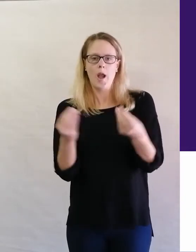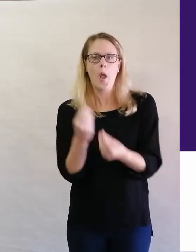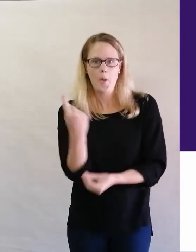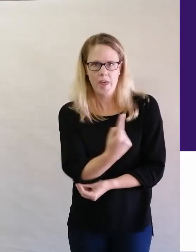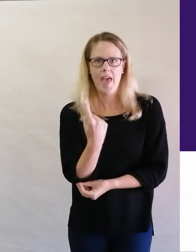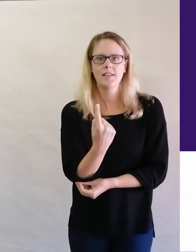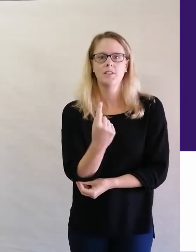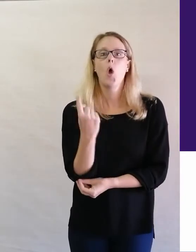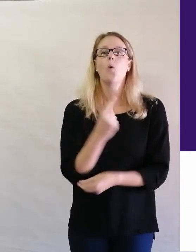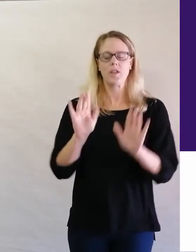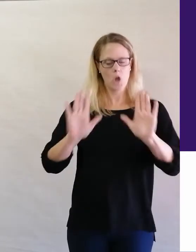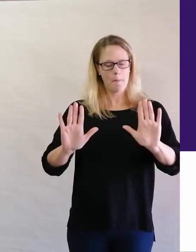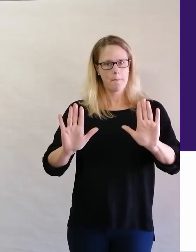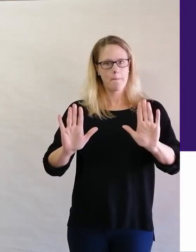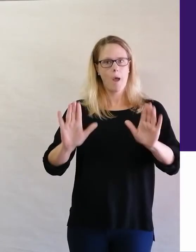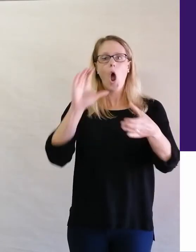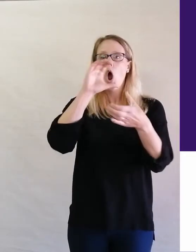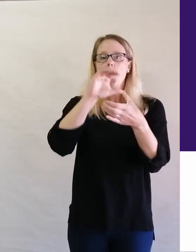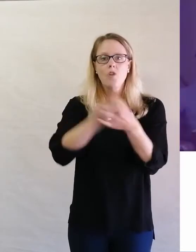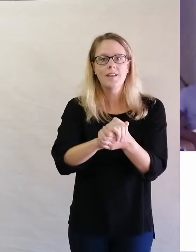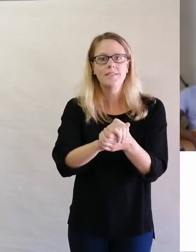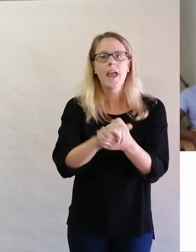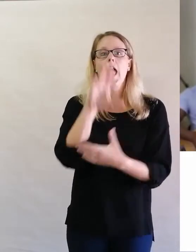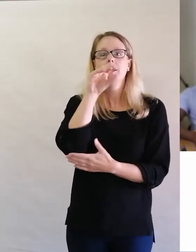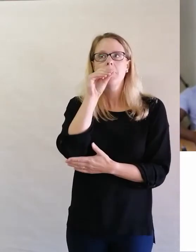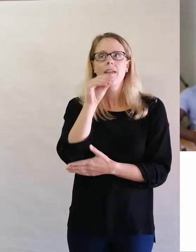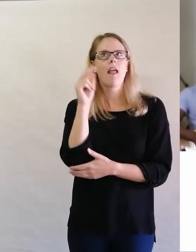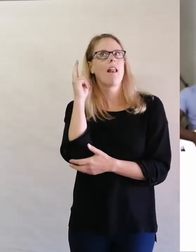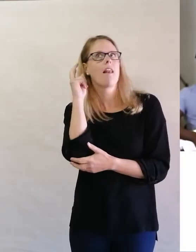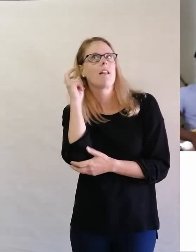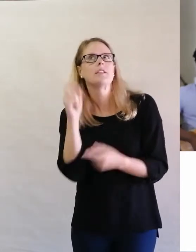stop, trust, speak, and listen to God together.